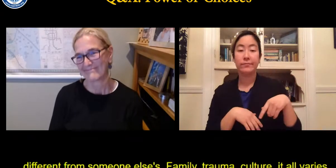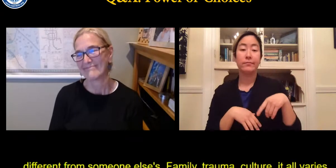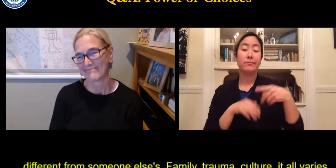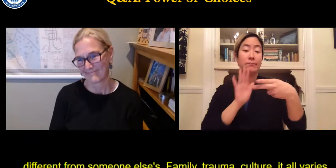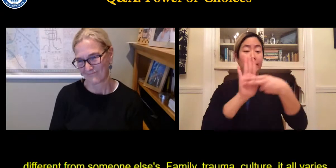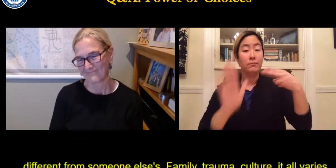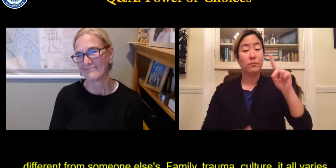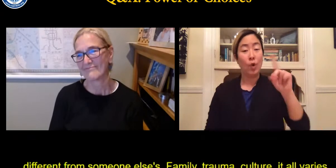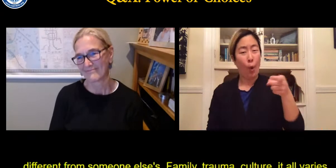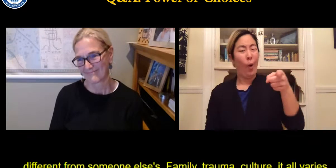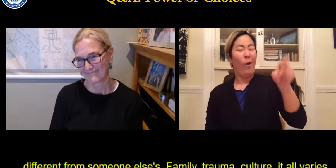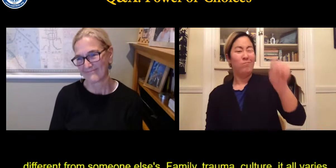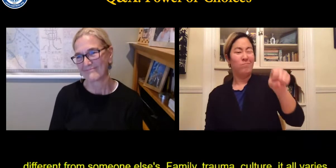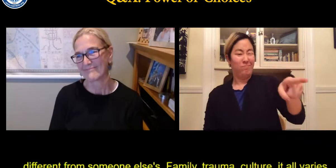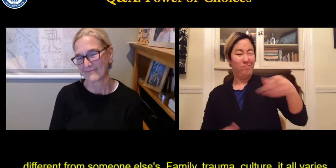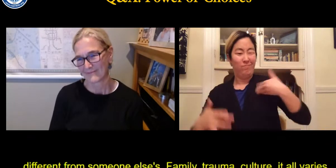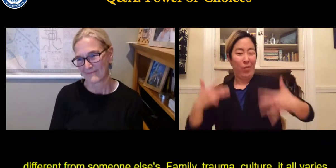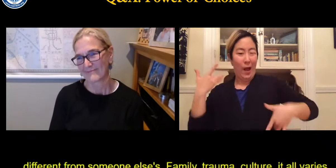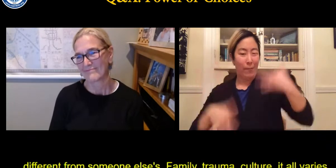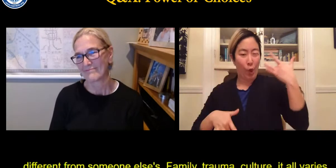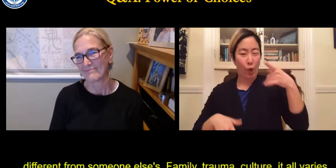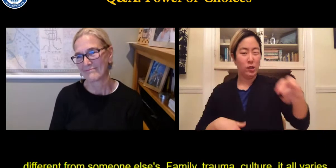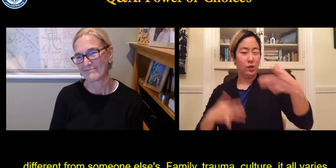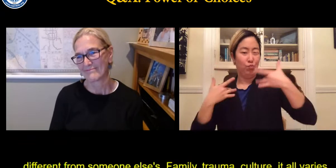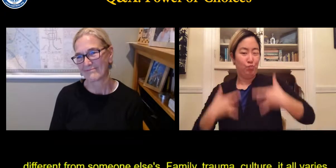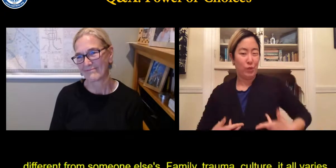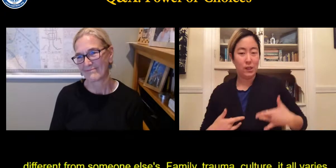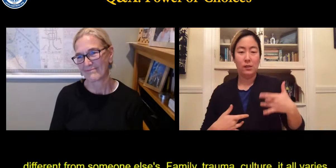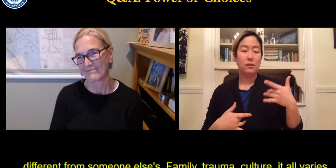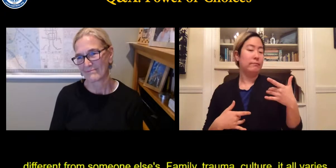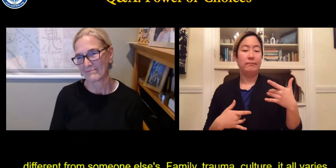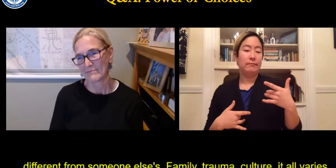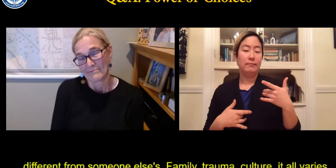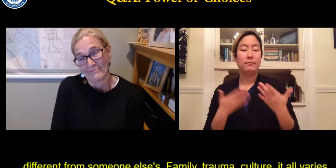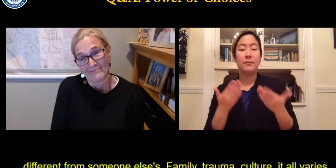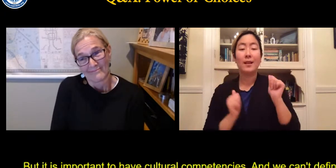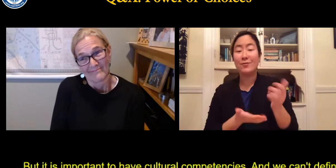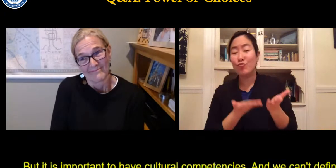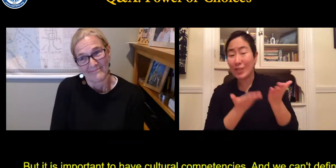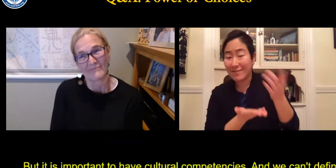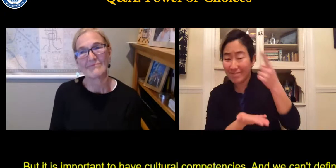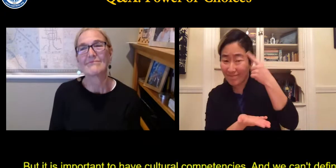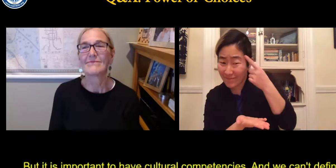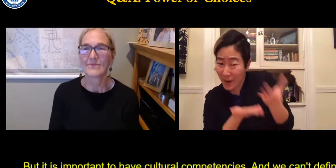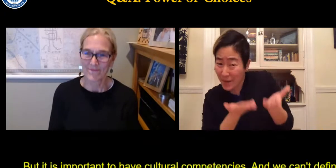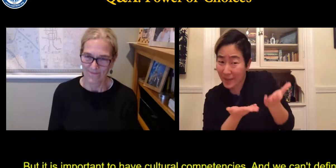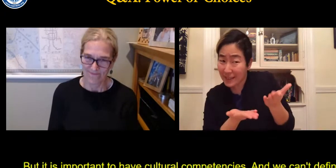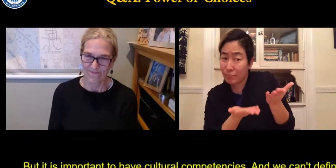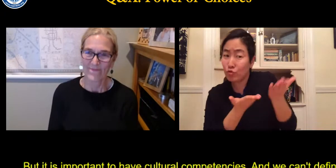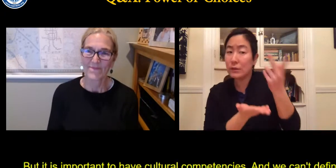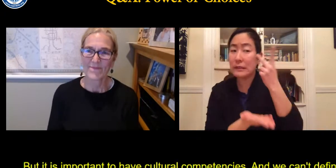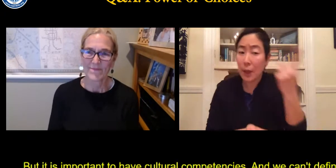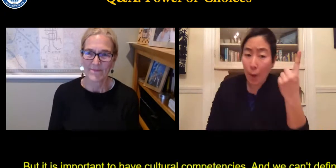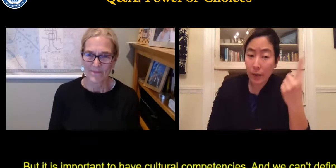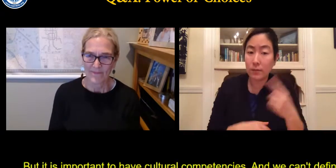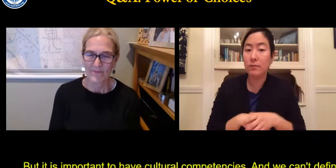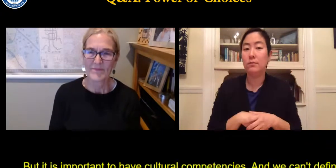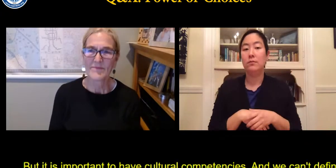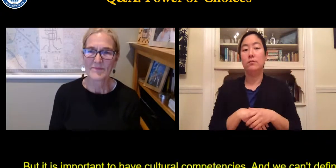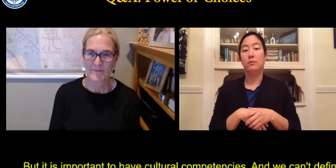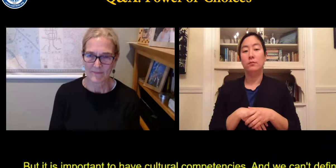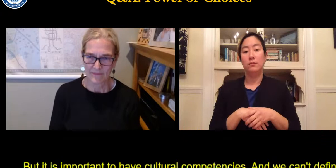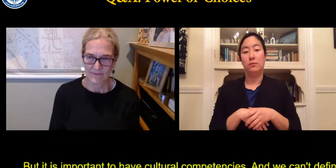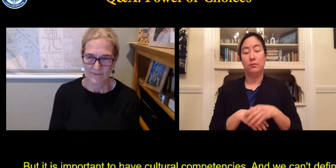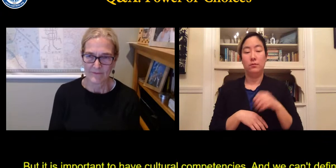define that for me. If you're offering help, stay professional. You don't want to say things like, oh, you're bipolar. Oh,